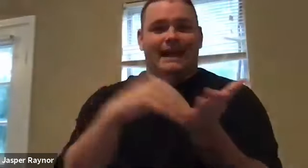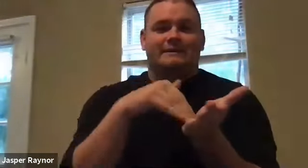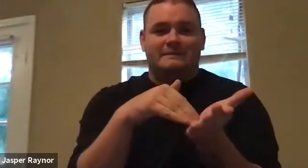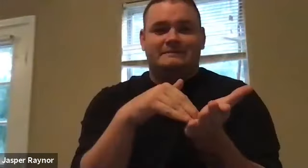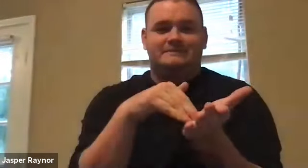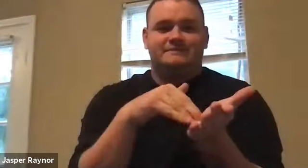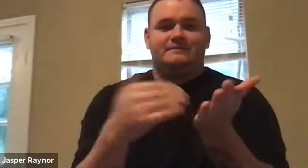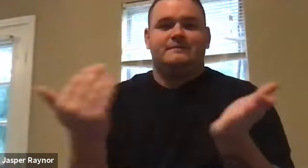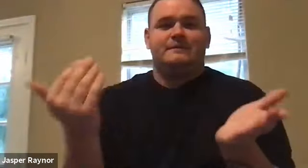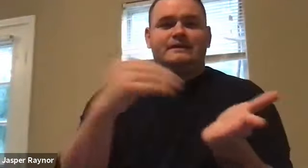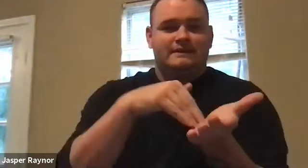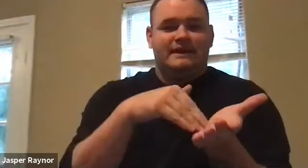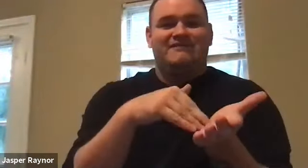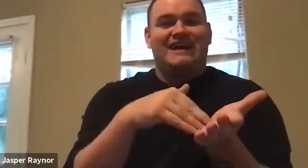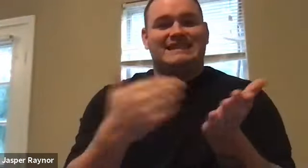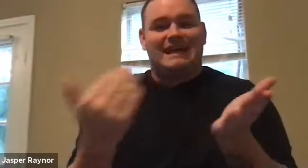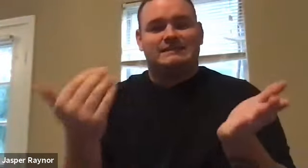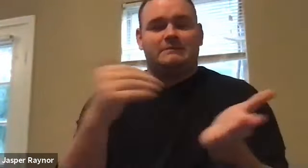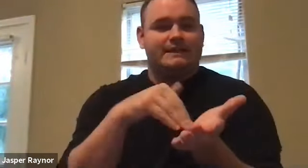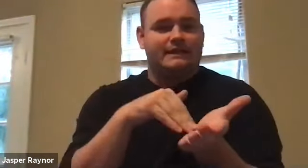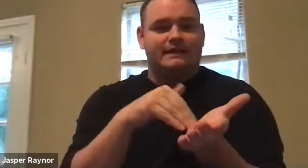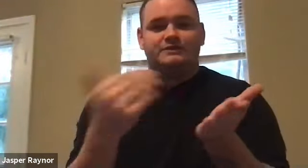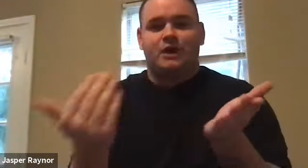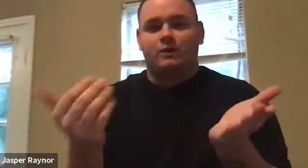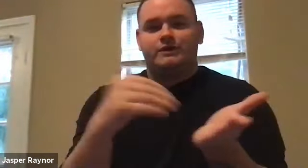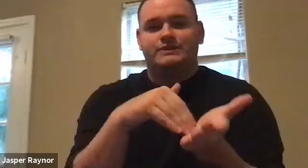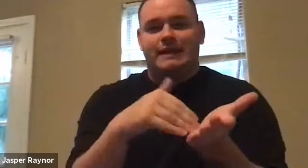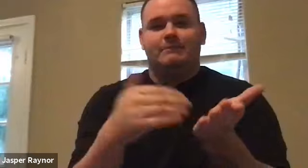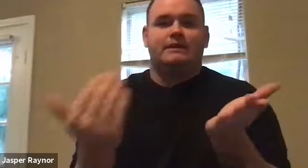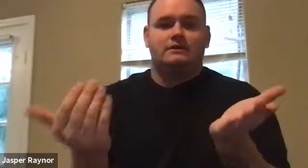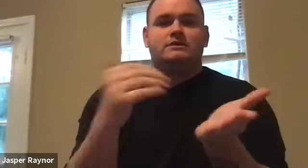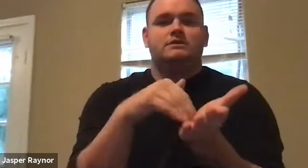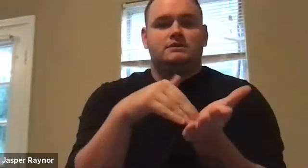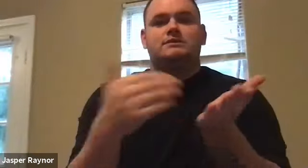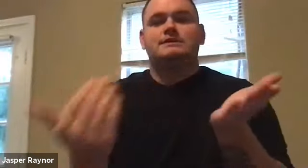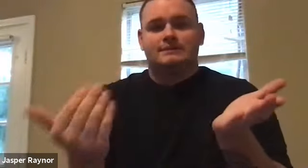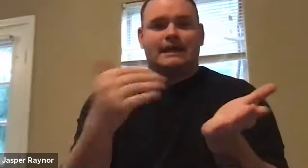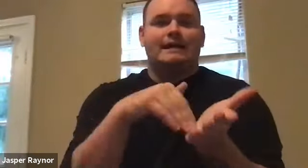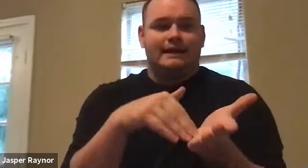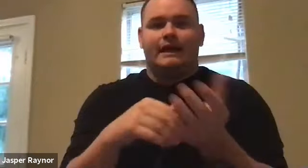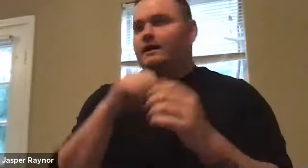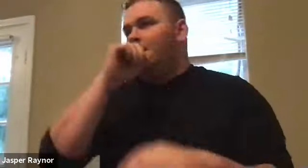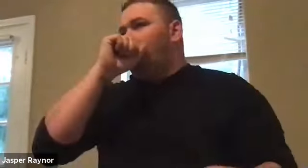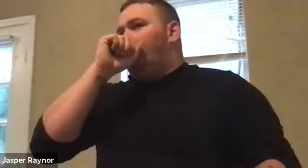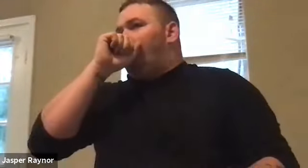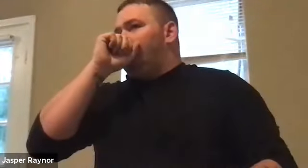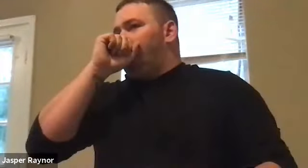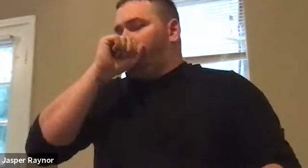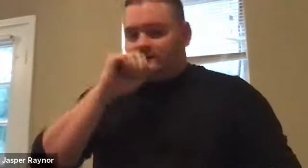again, Again. if I sign something and you don't understand me, sign it again. Does it matter which